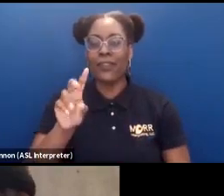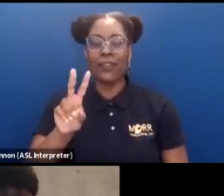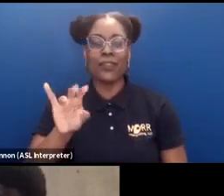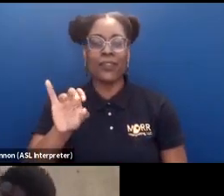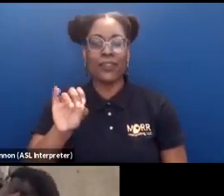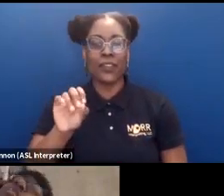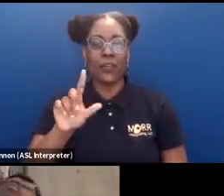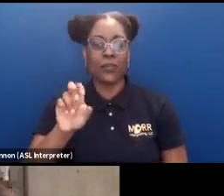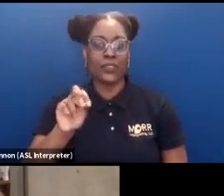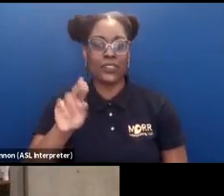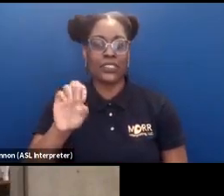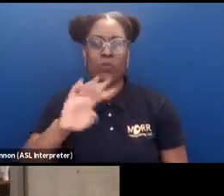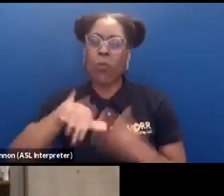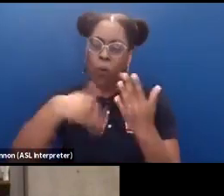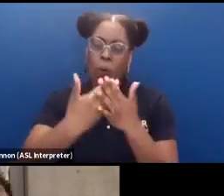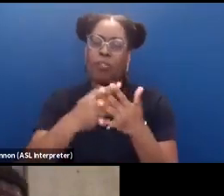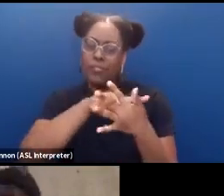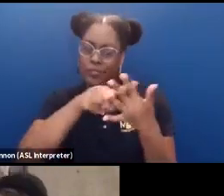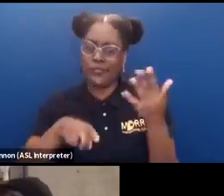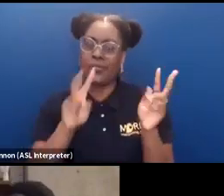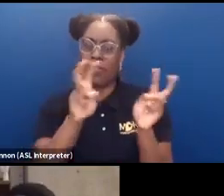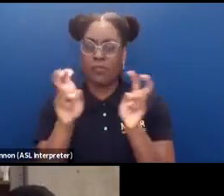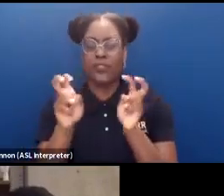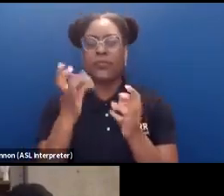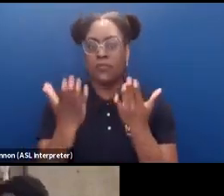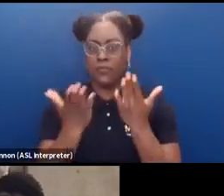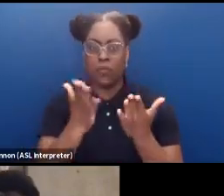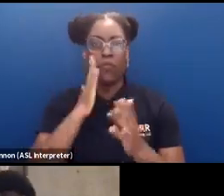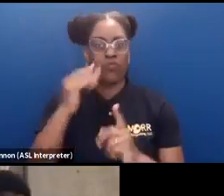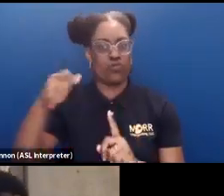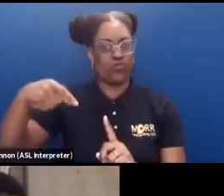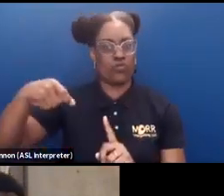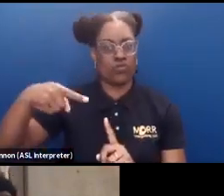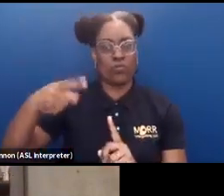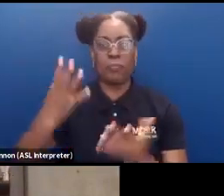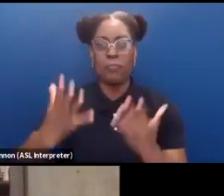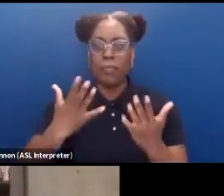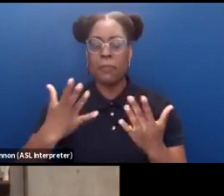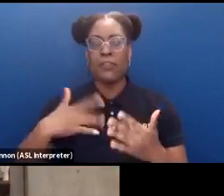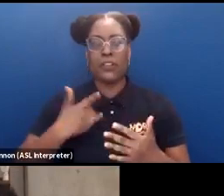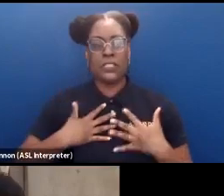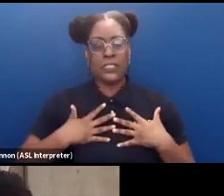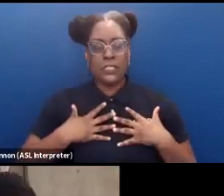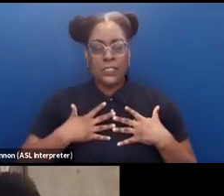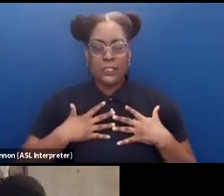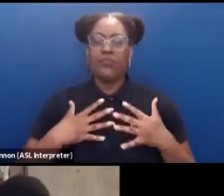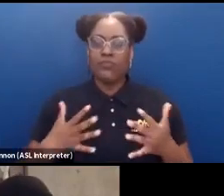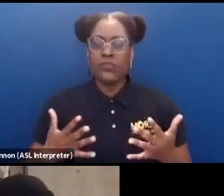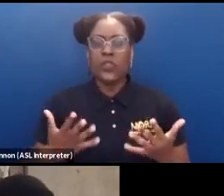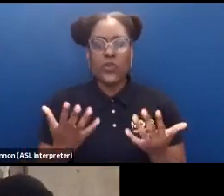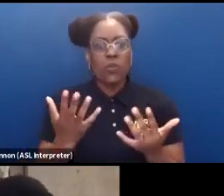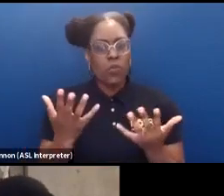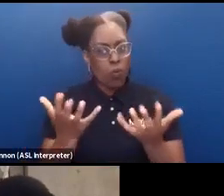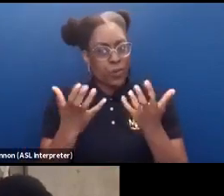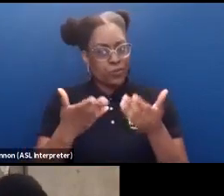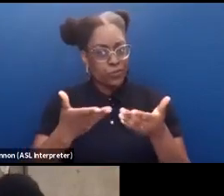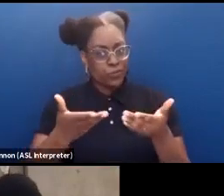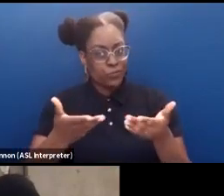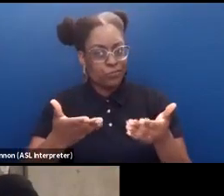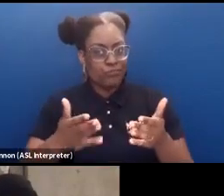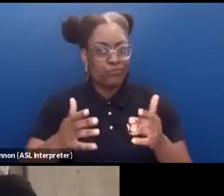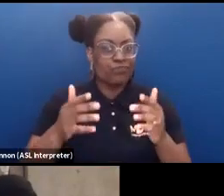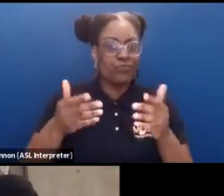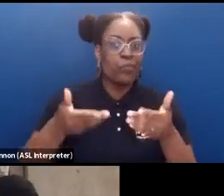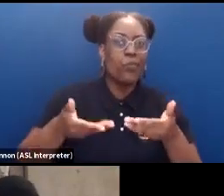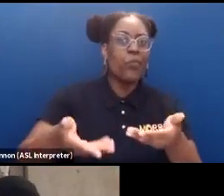triggering, all of which may cause some type of pain, and want to welcome folks to exit and return as need be,